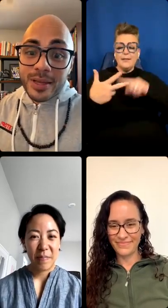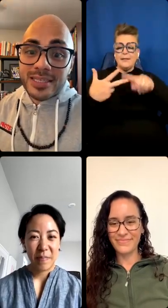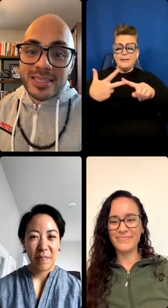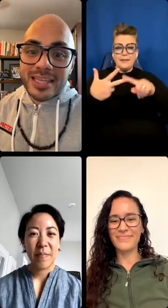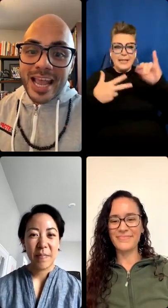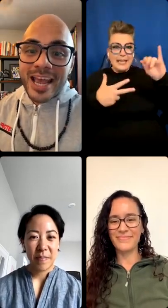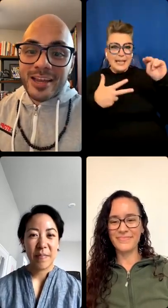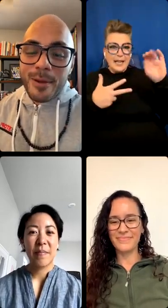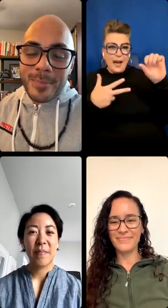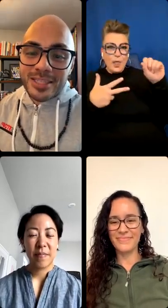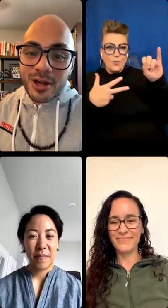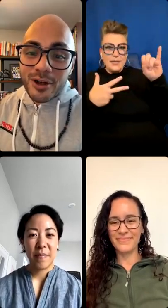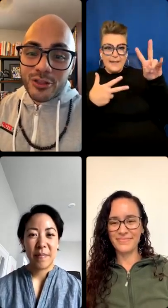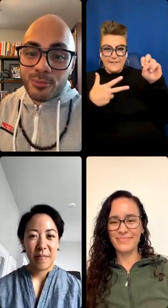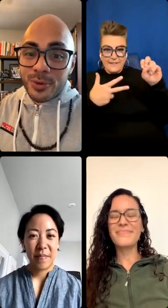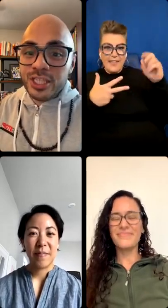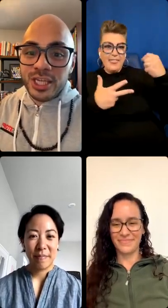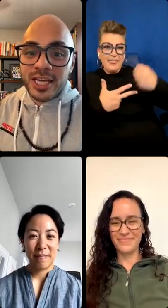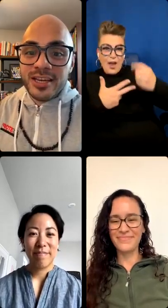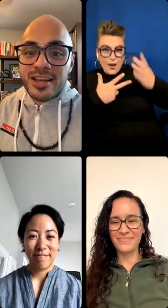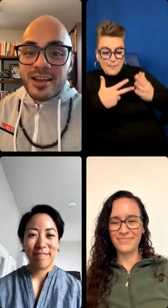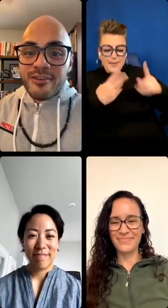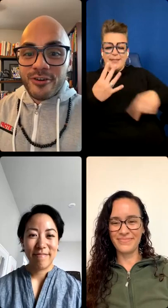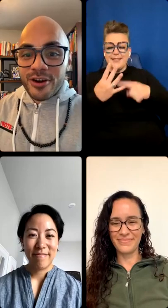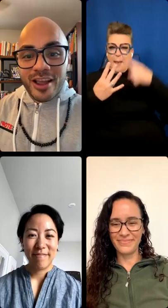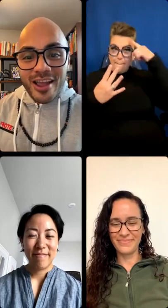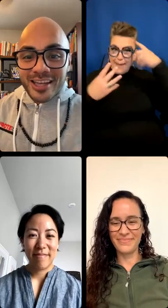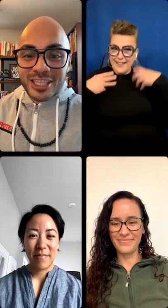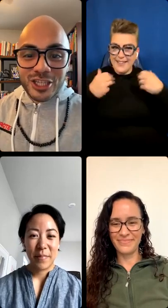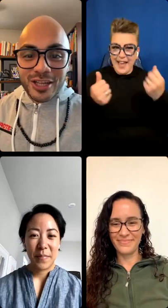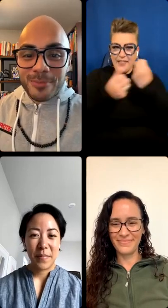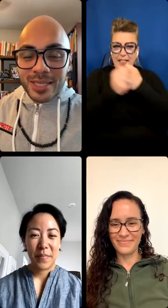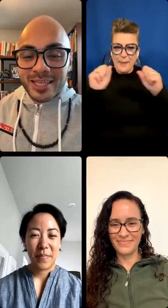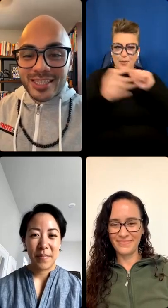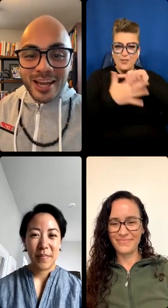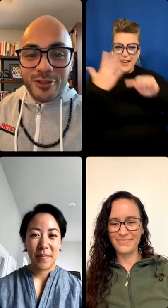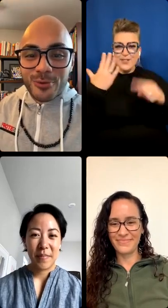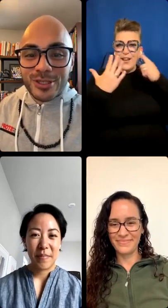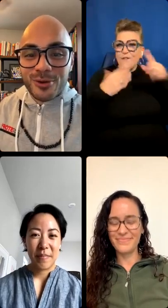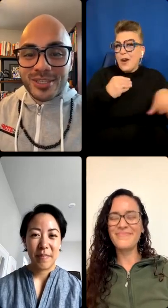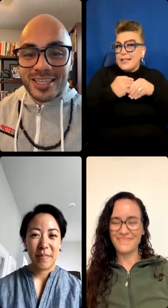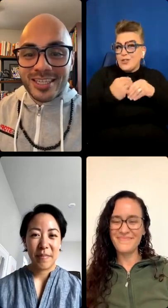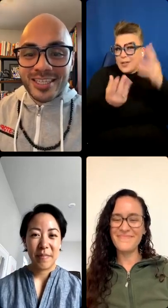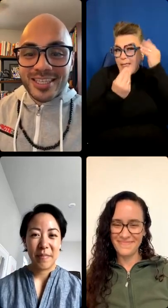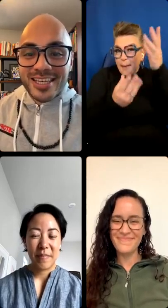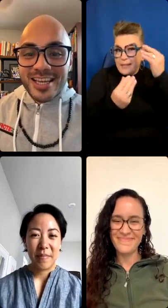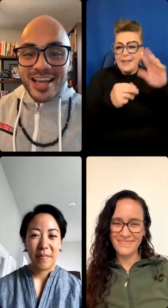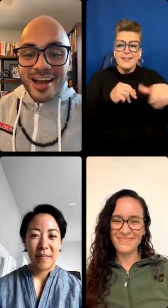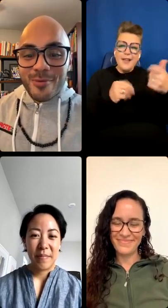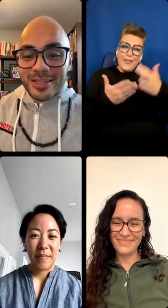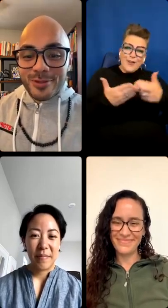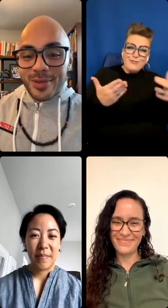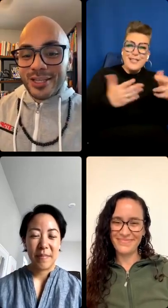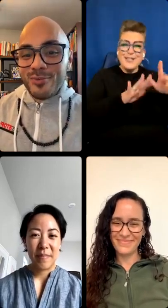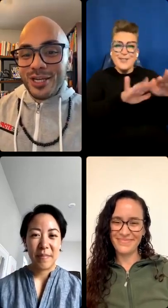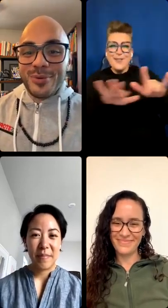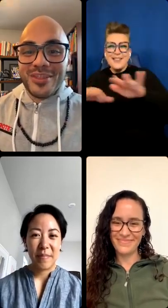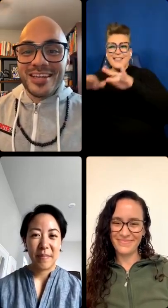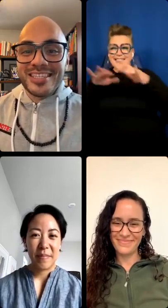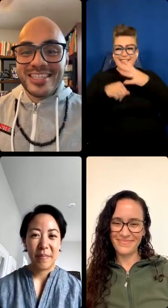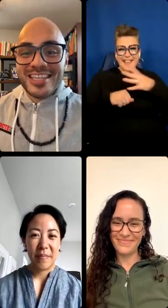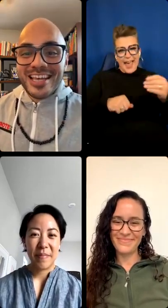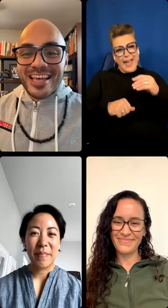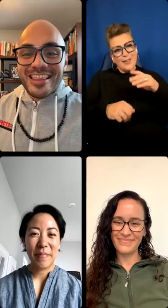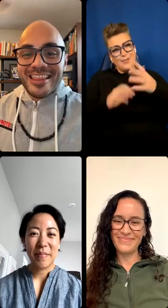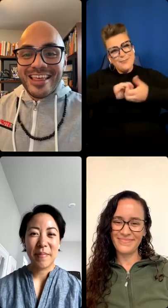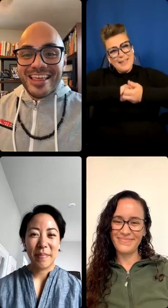Inclusive Therapists, and Mental Health Liberation for additional updates, other resources, and to be in community with